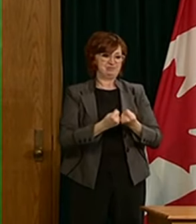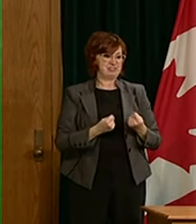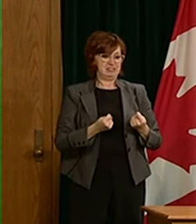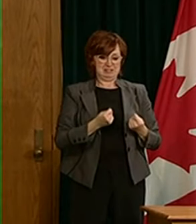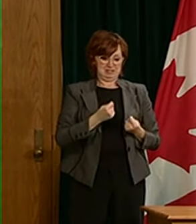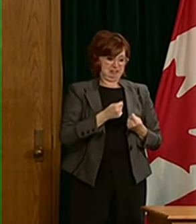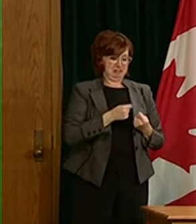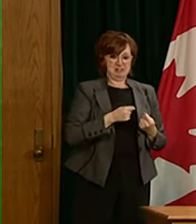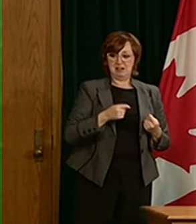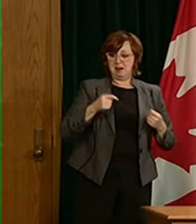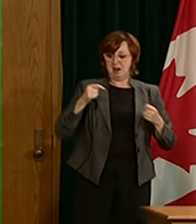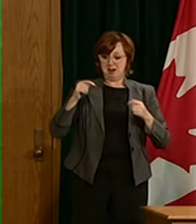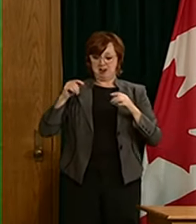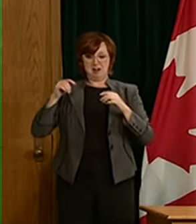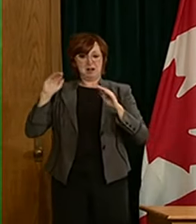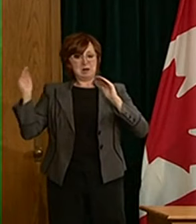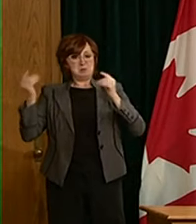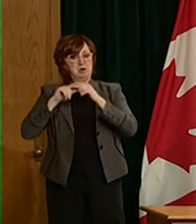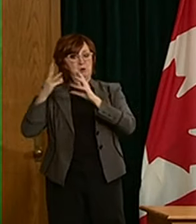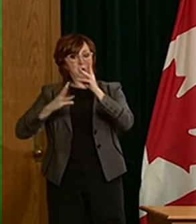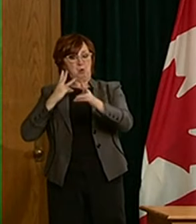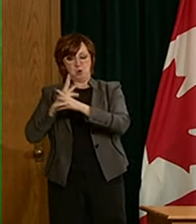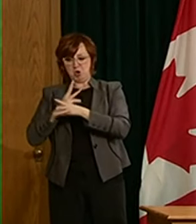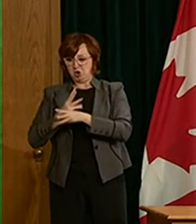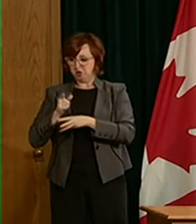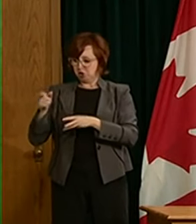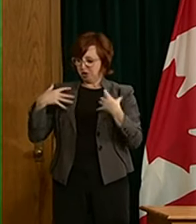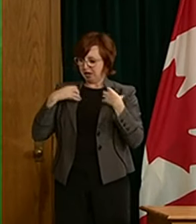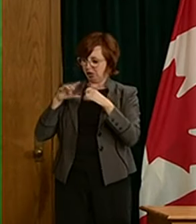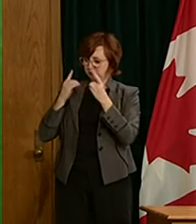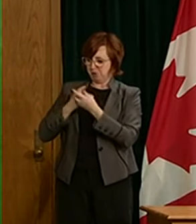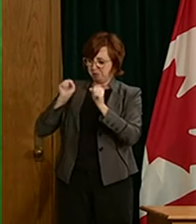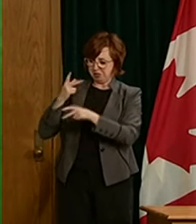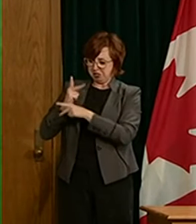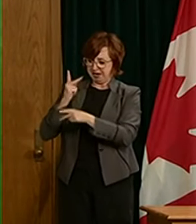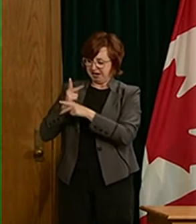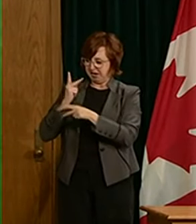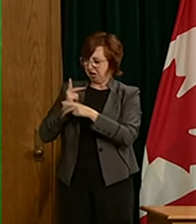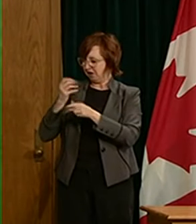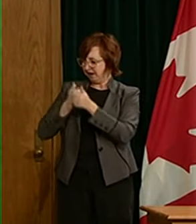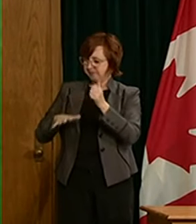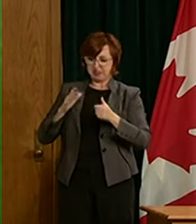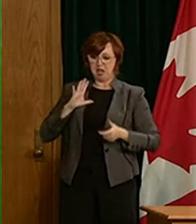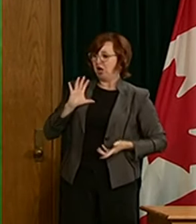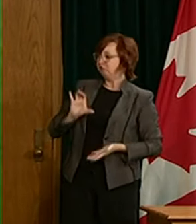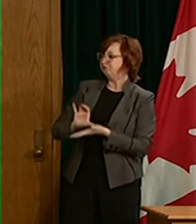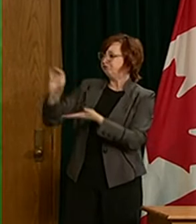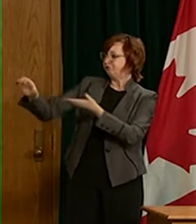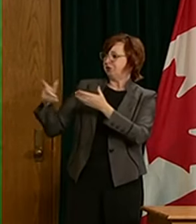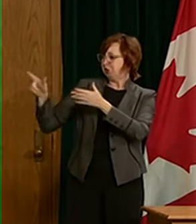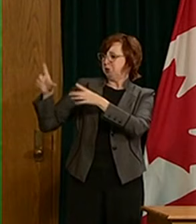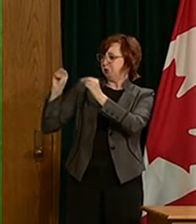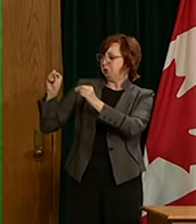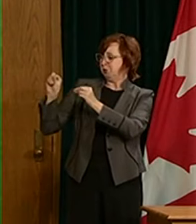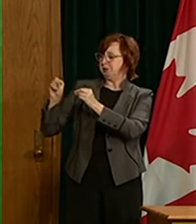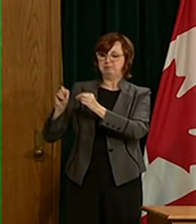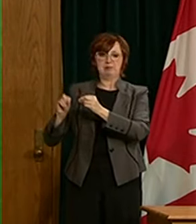alone, and we need the sustained support from the public to bend that curve.